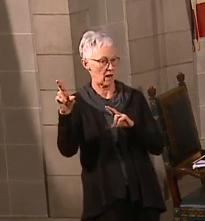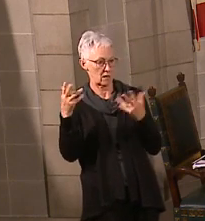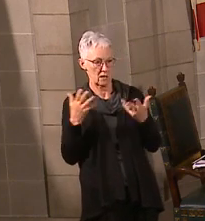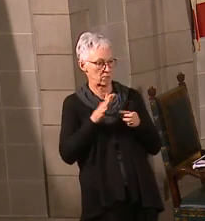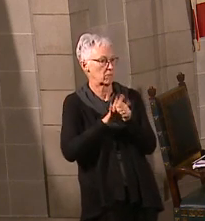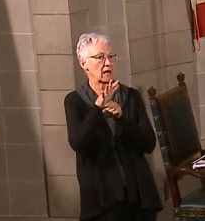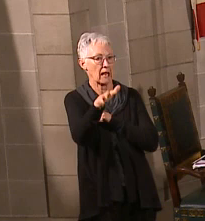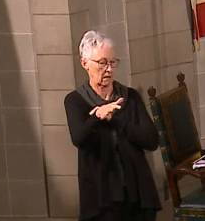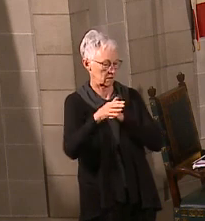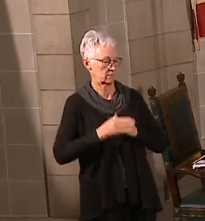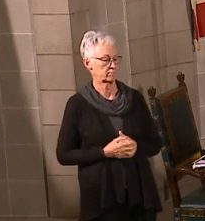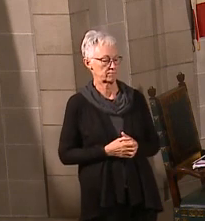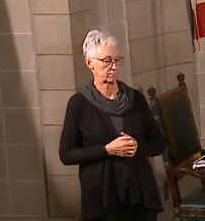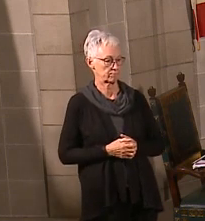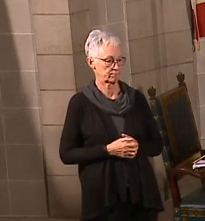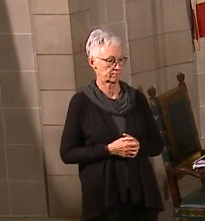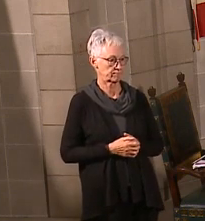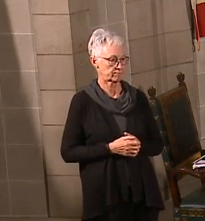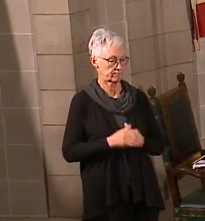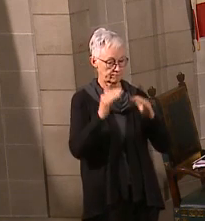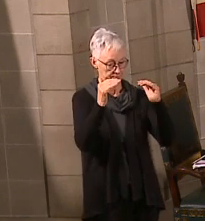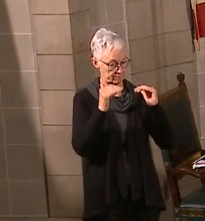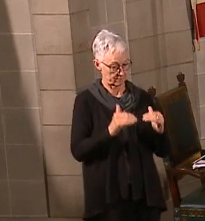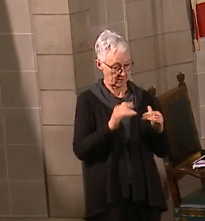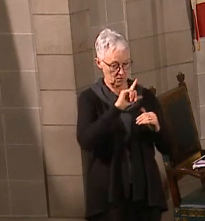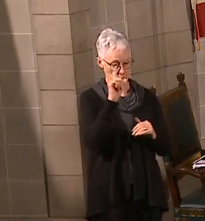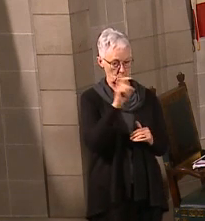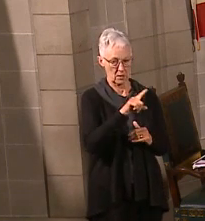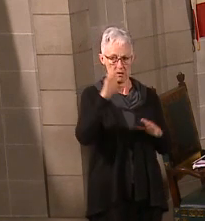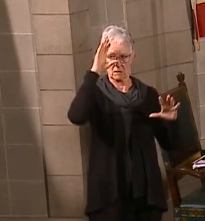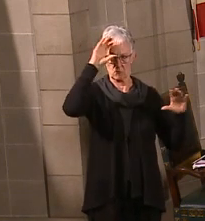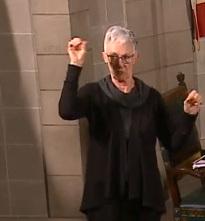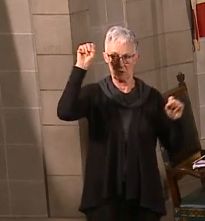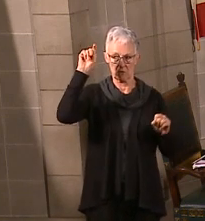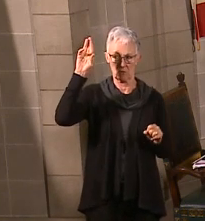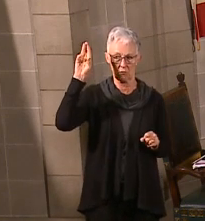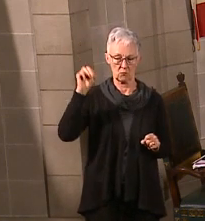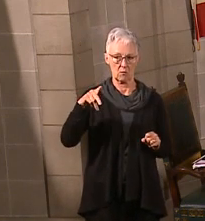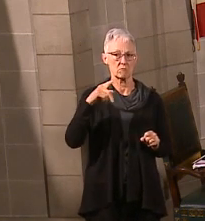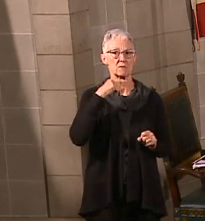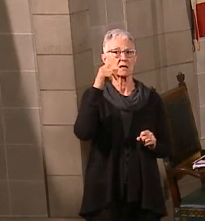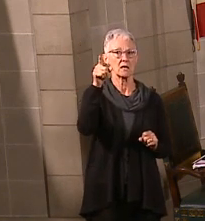Next question was, President Trump says he will announce some reopening procedures for some states today.